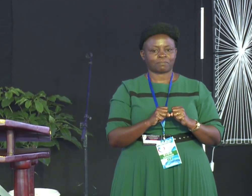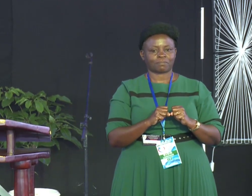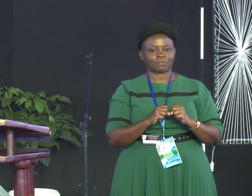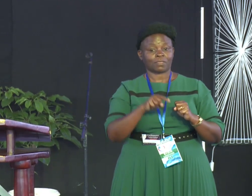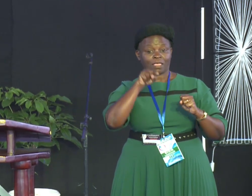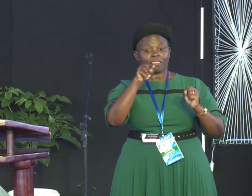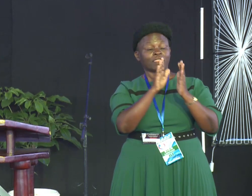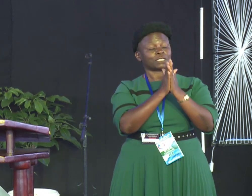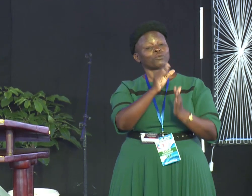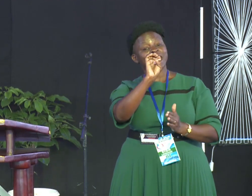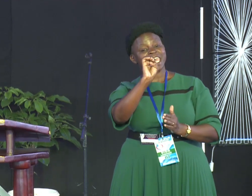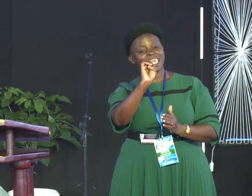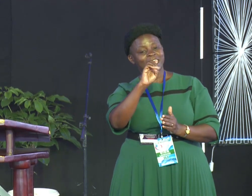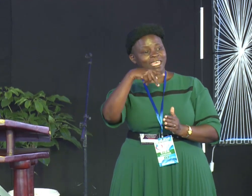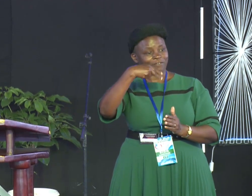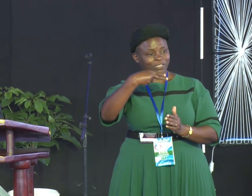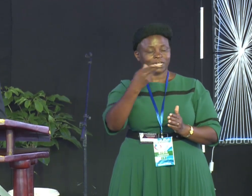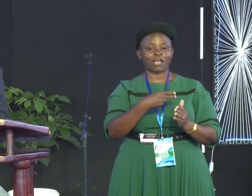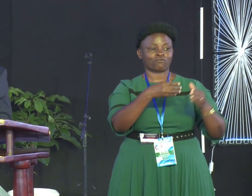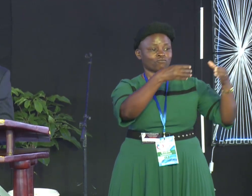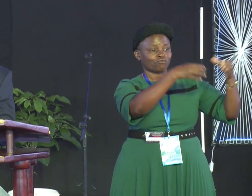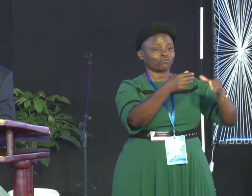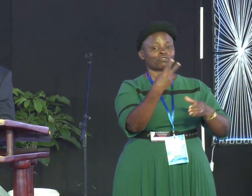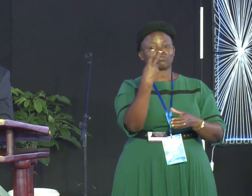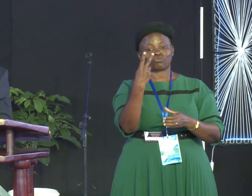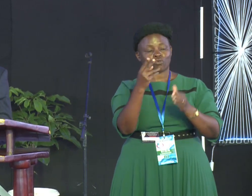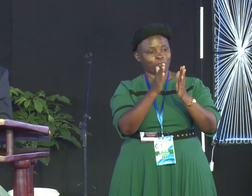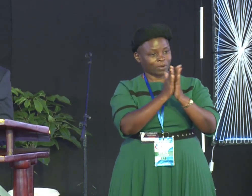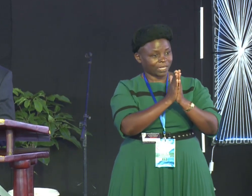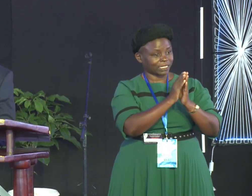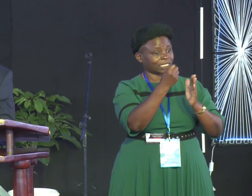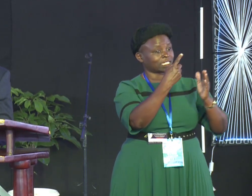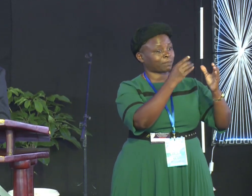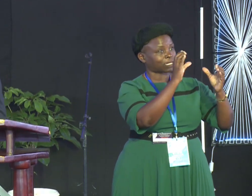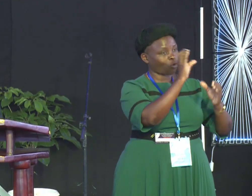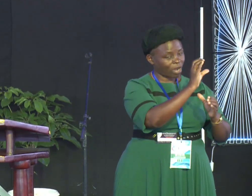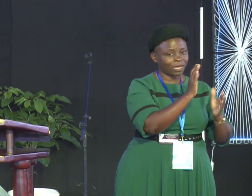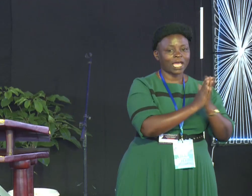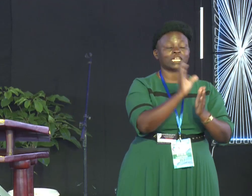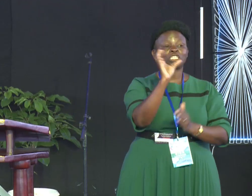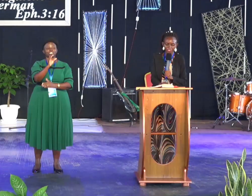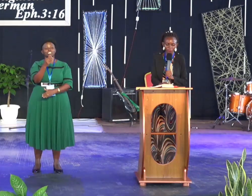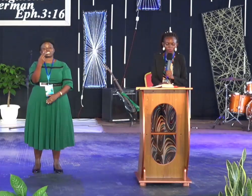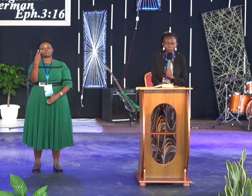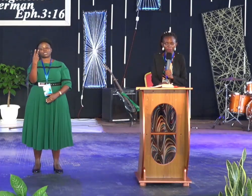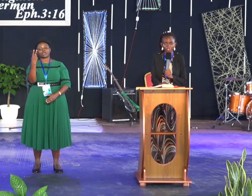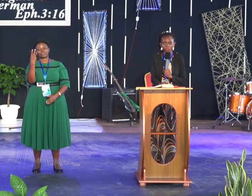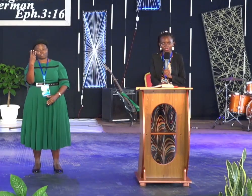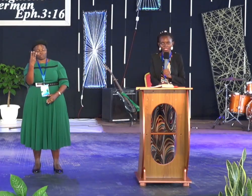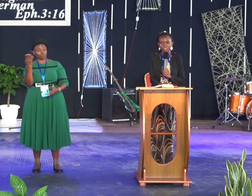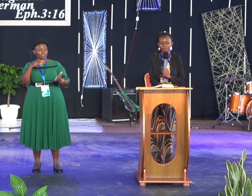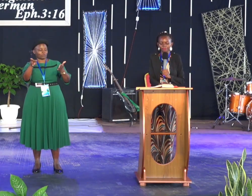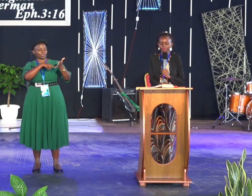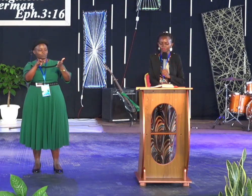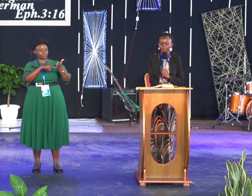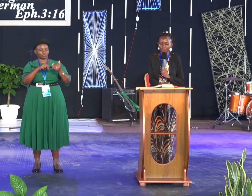1. This book has two prayers. The first one is in chapter 1 and verse 15, and the second one is in chapter 3 where we are going to